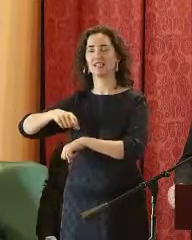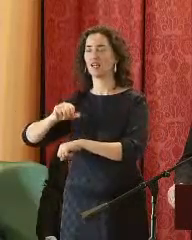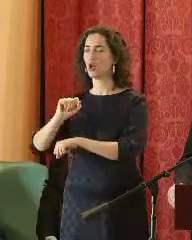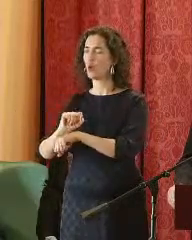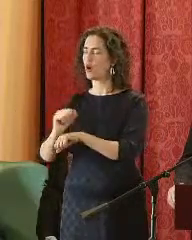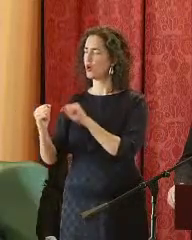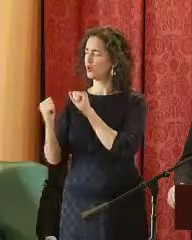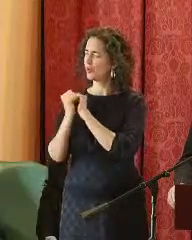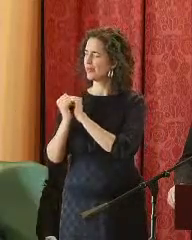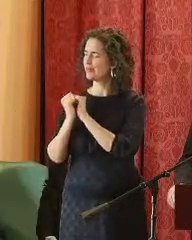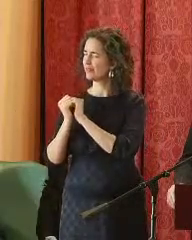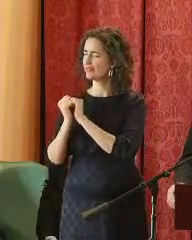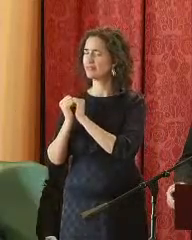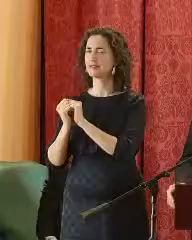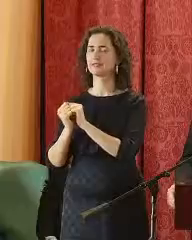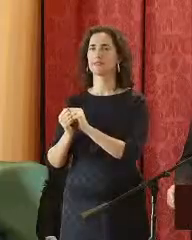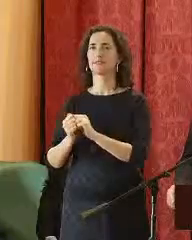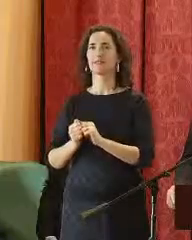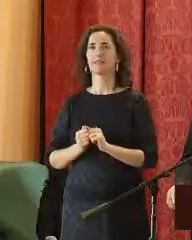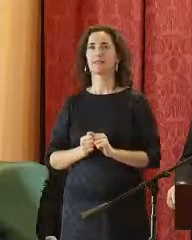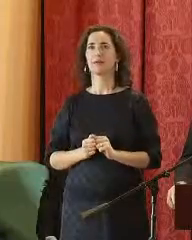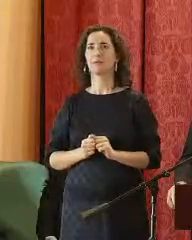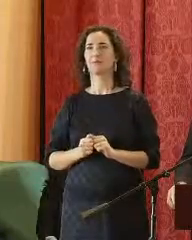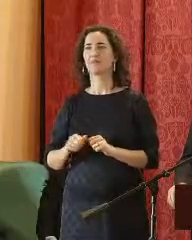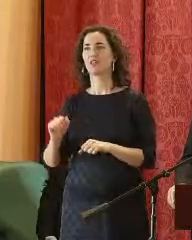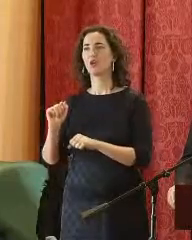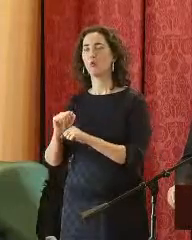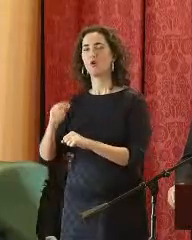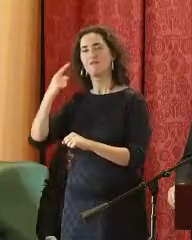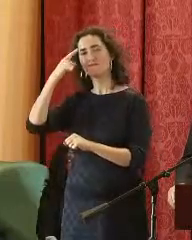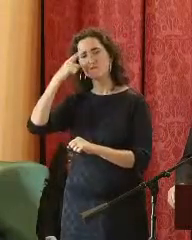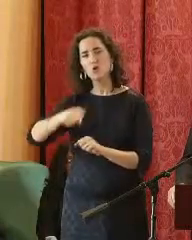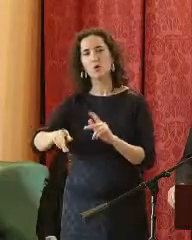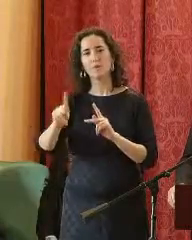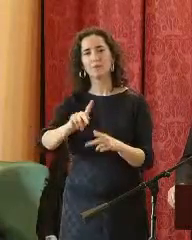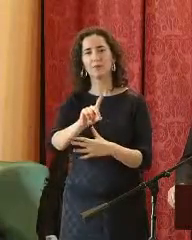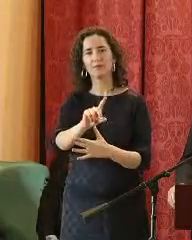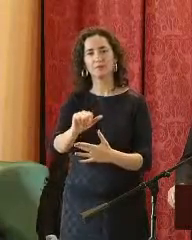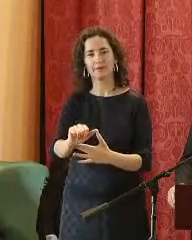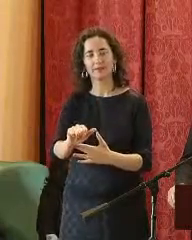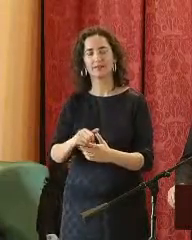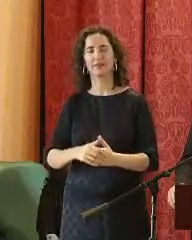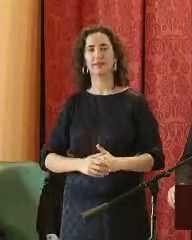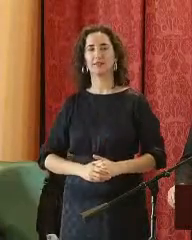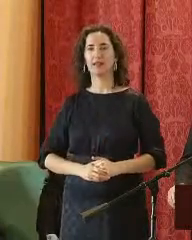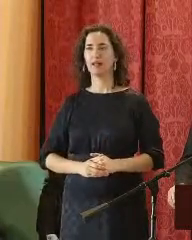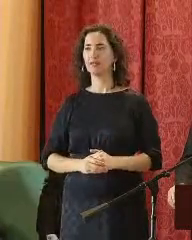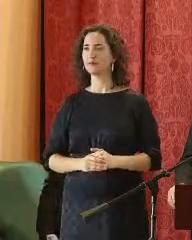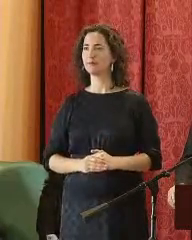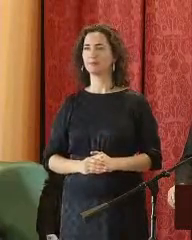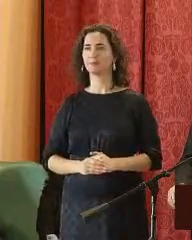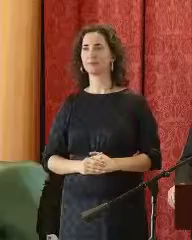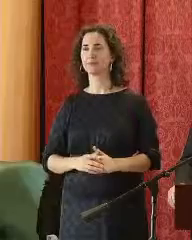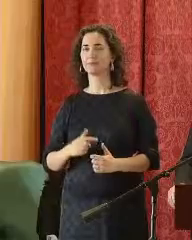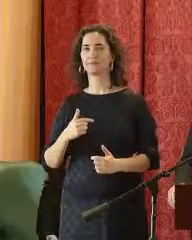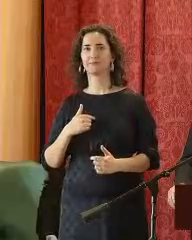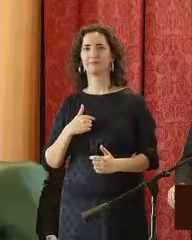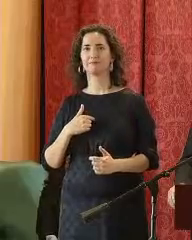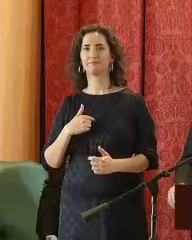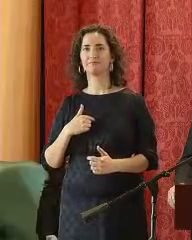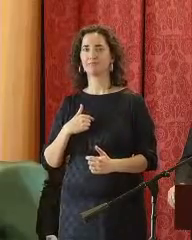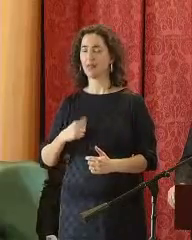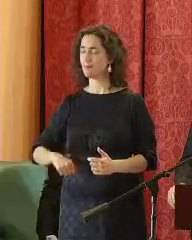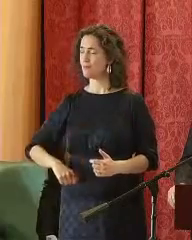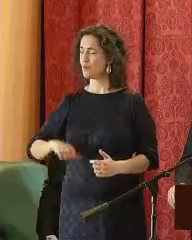shoulder to shoulder, for people with disabilities. And I am just so proud to